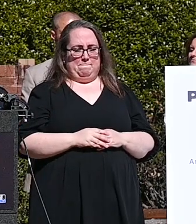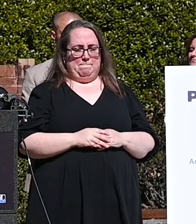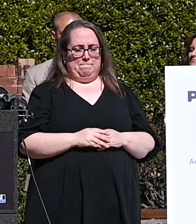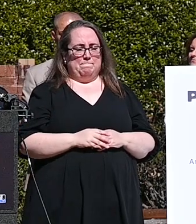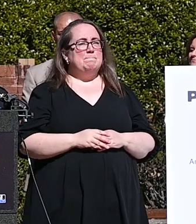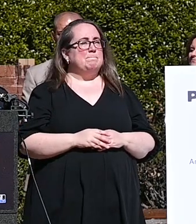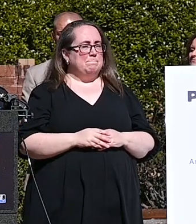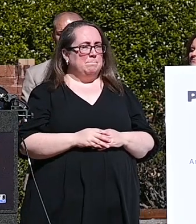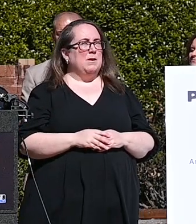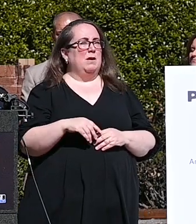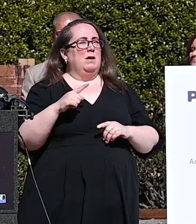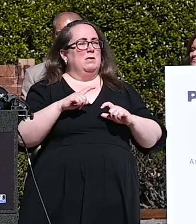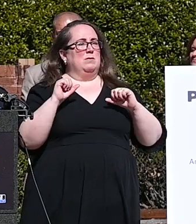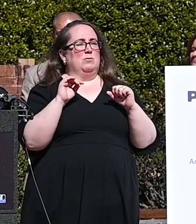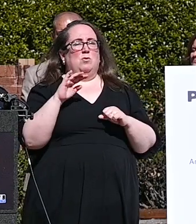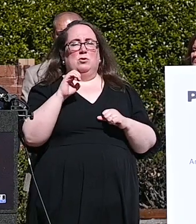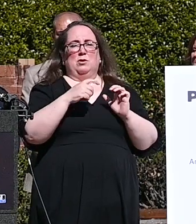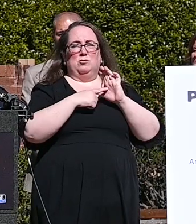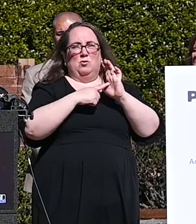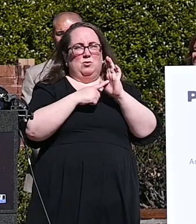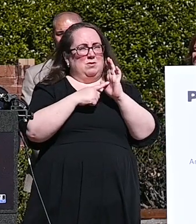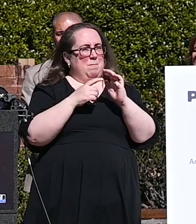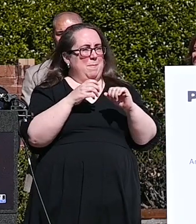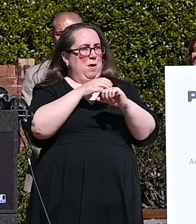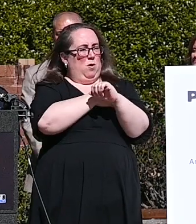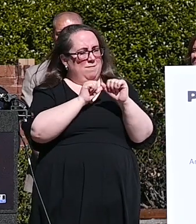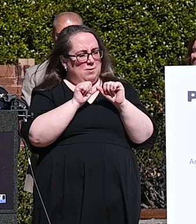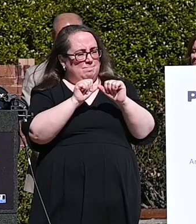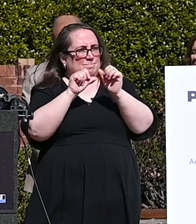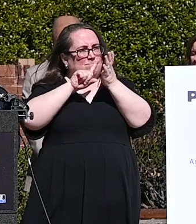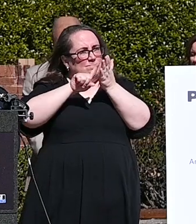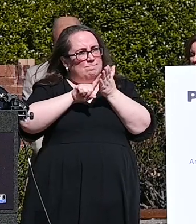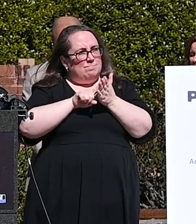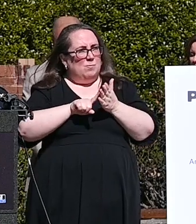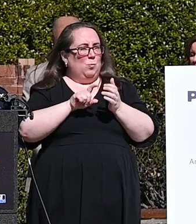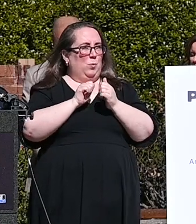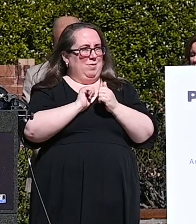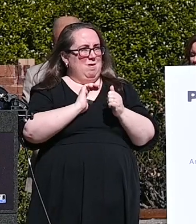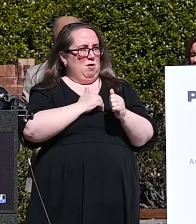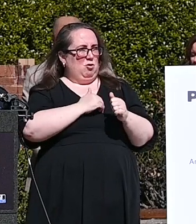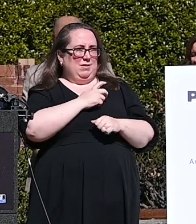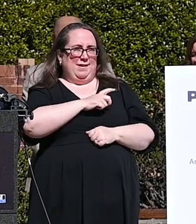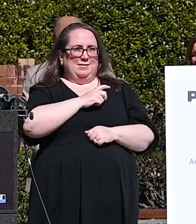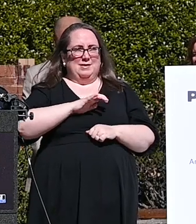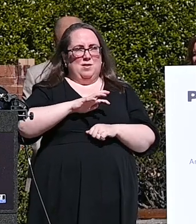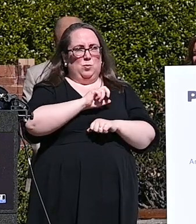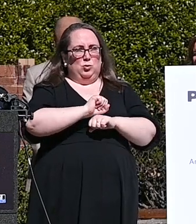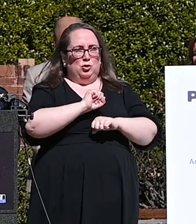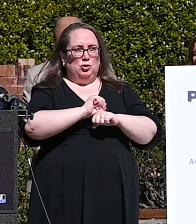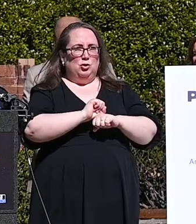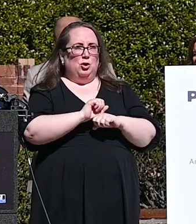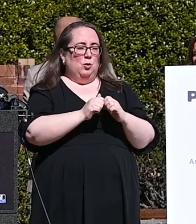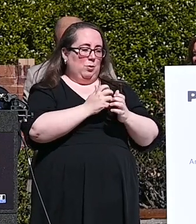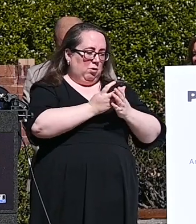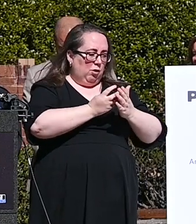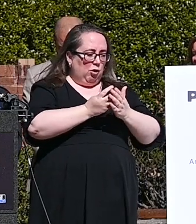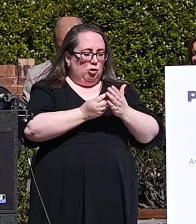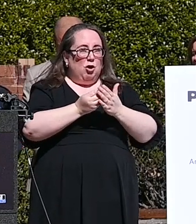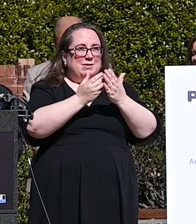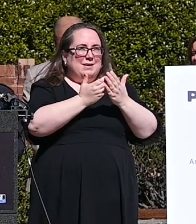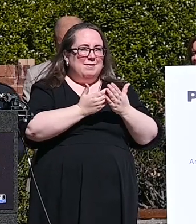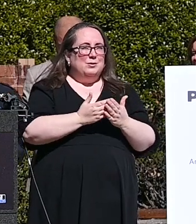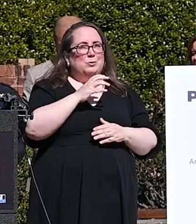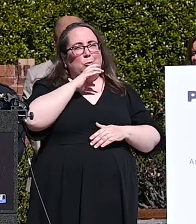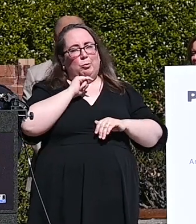This case is a testament to the power of persistence through investigative work. Through lost evidence,